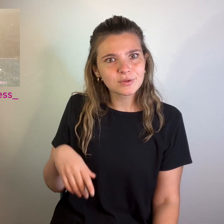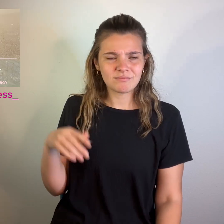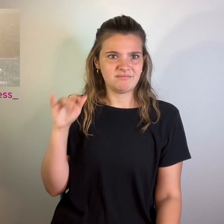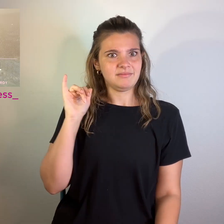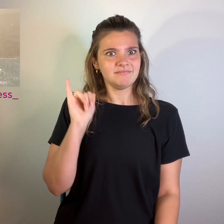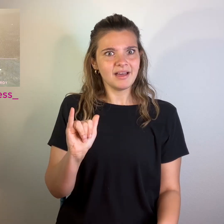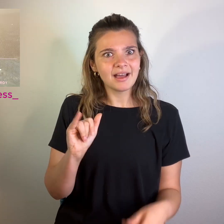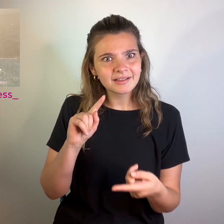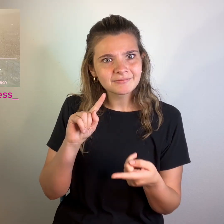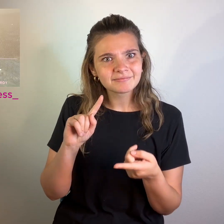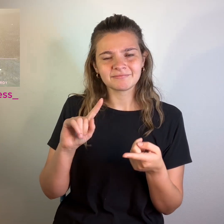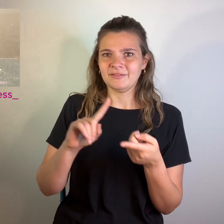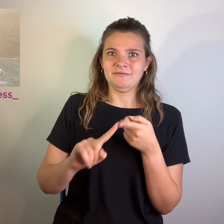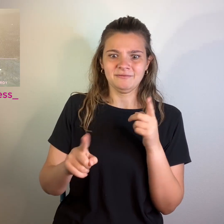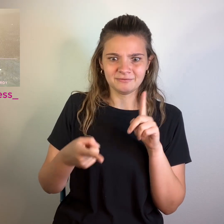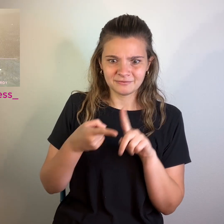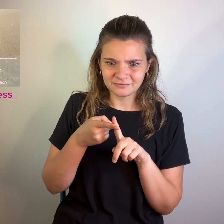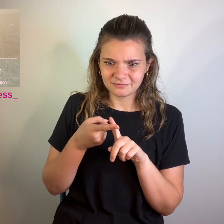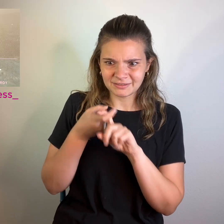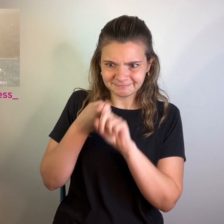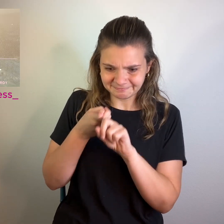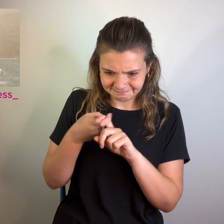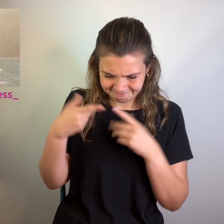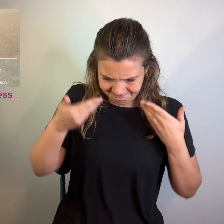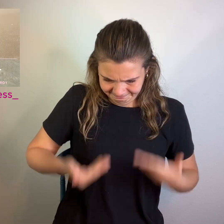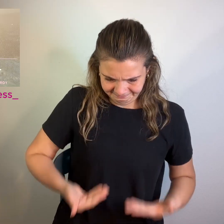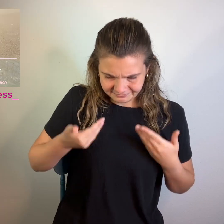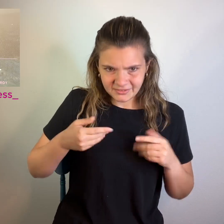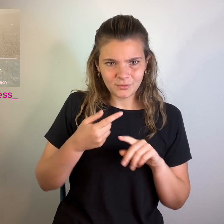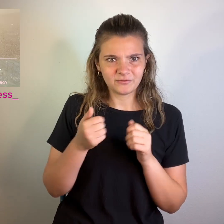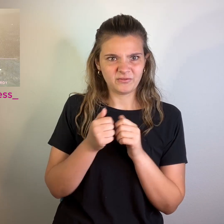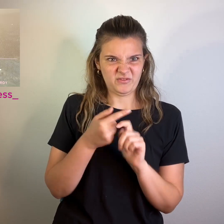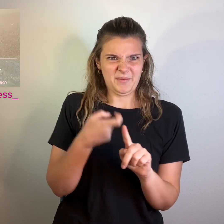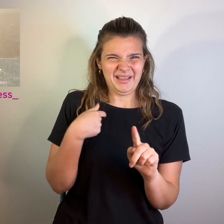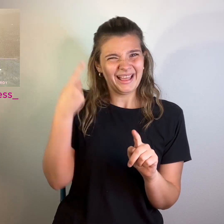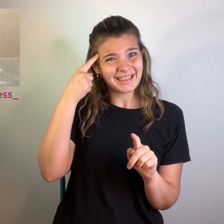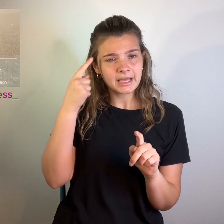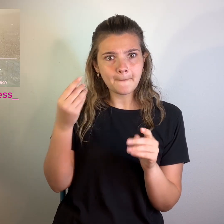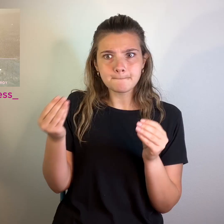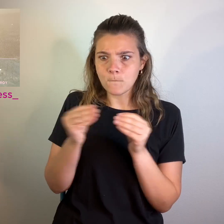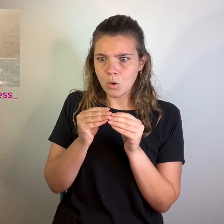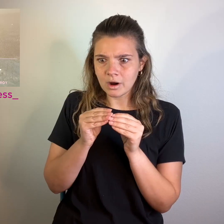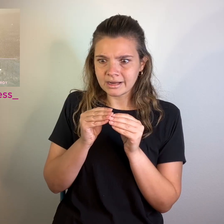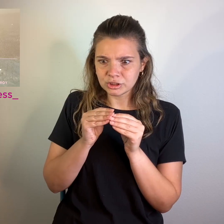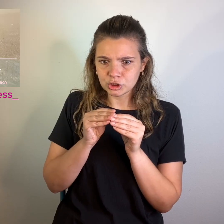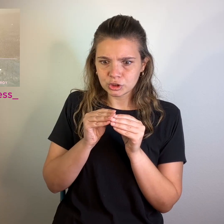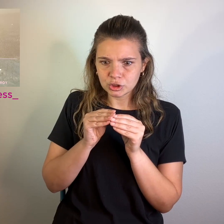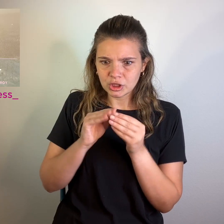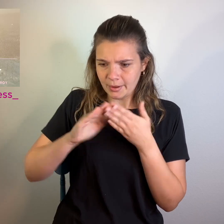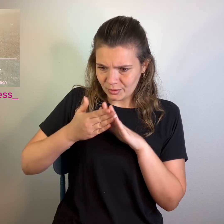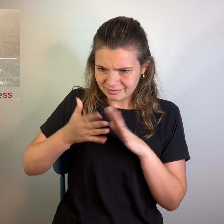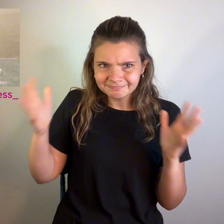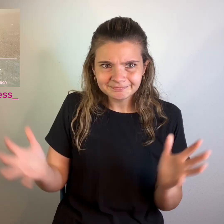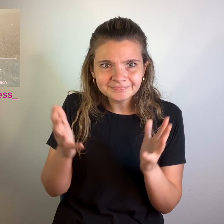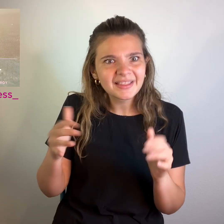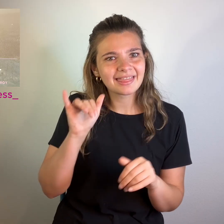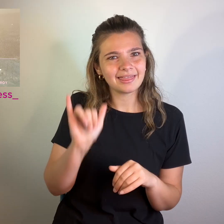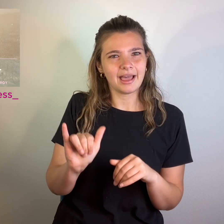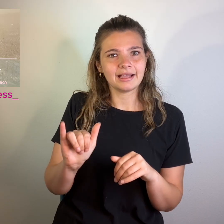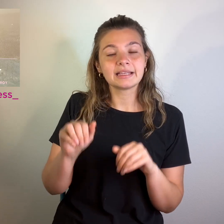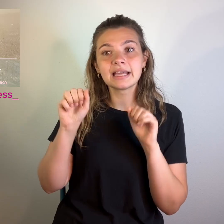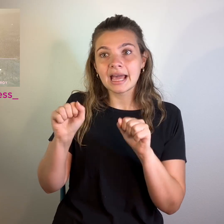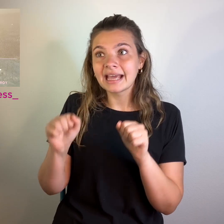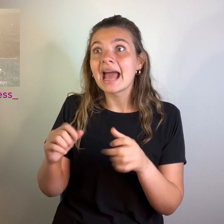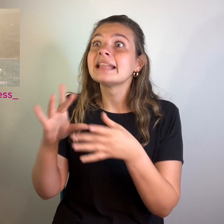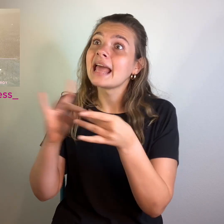I am. And I feel like that's something that we need a little bit more of in society. It's one thing to say that you're going to do something, but do people actually